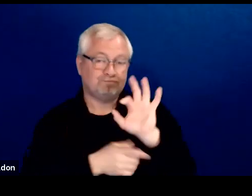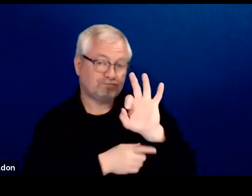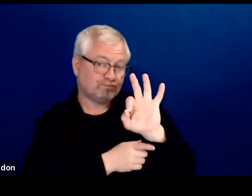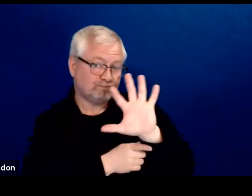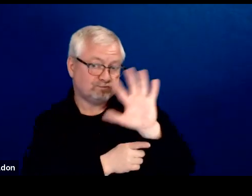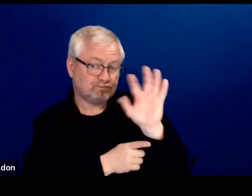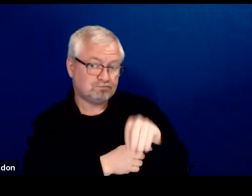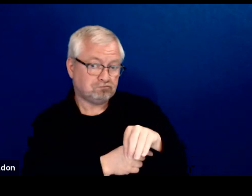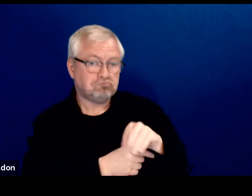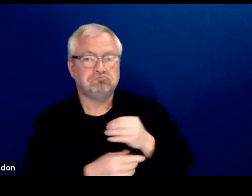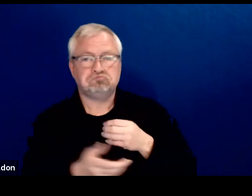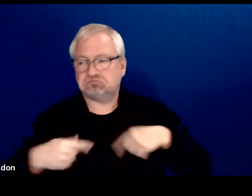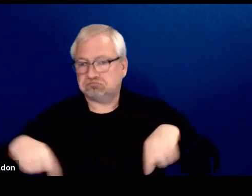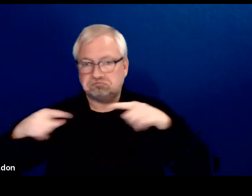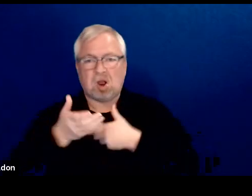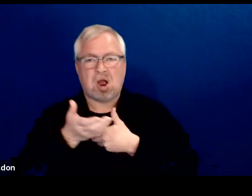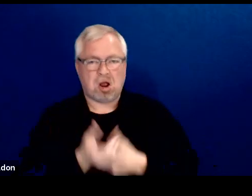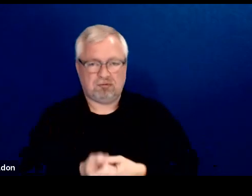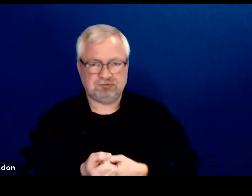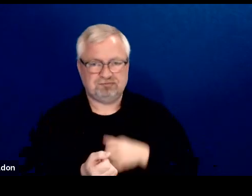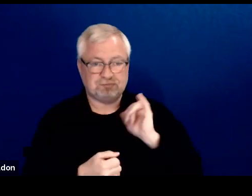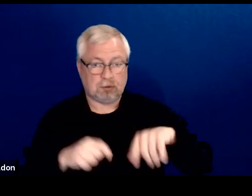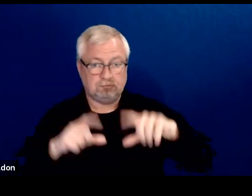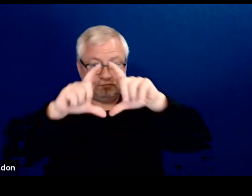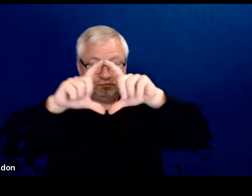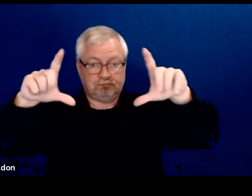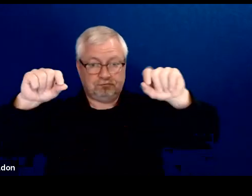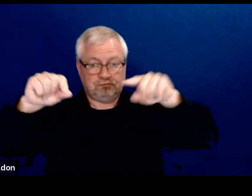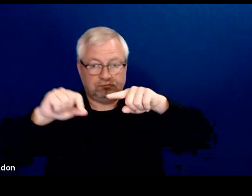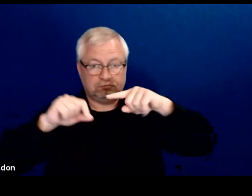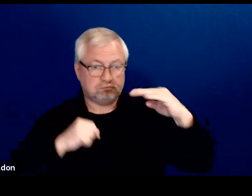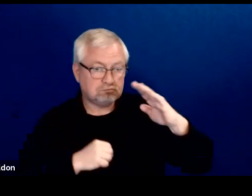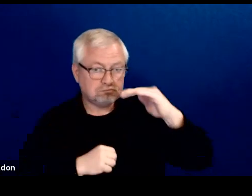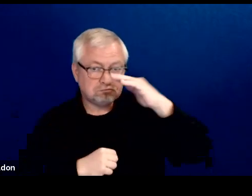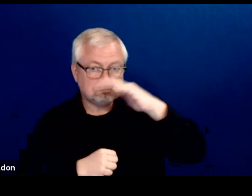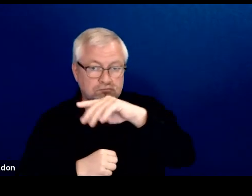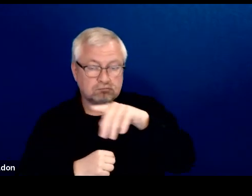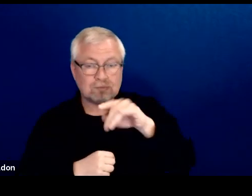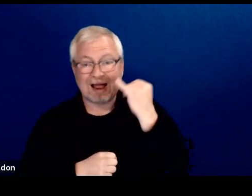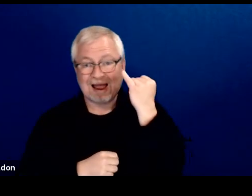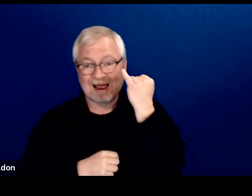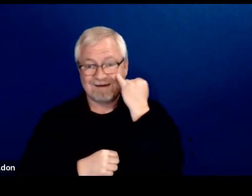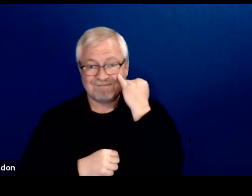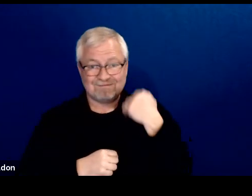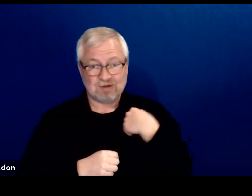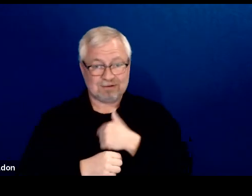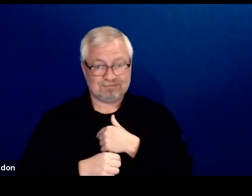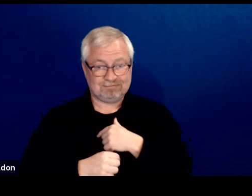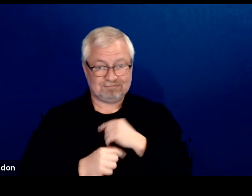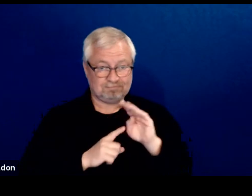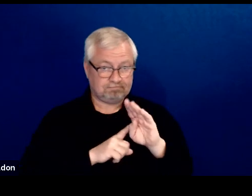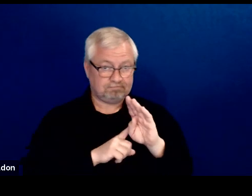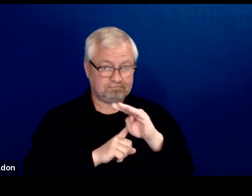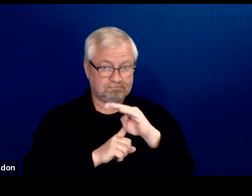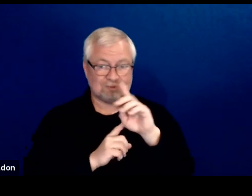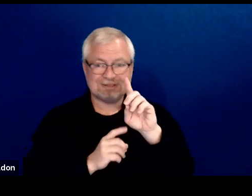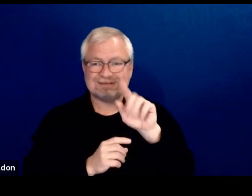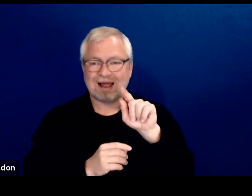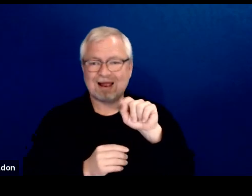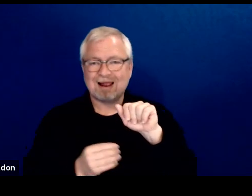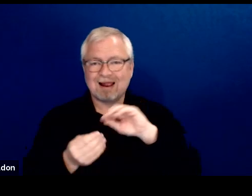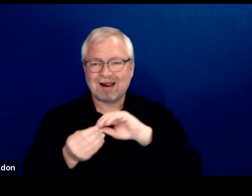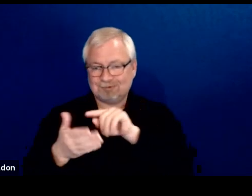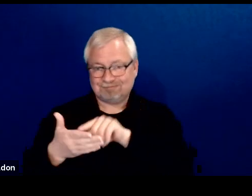that falls in. Now, if we give you a data point at the dead center of that and told you that we're going to hit our peak on